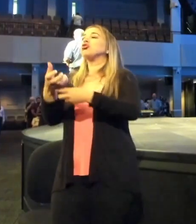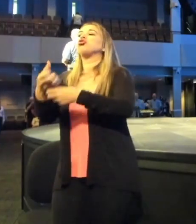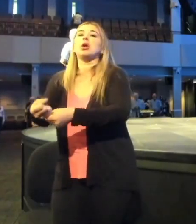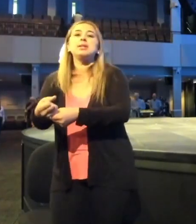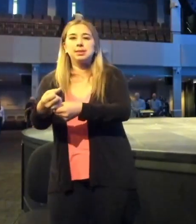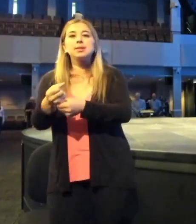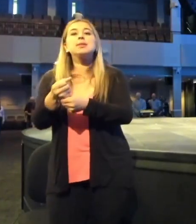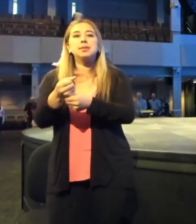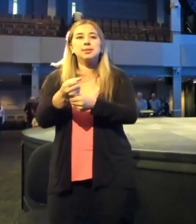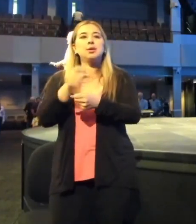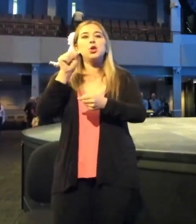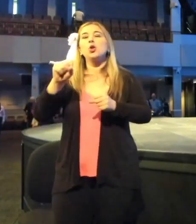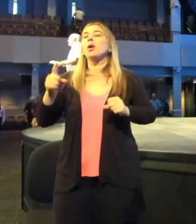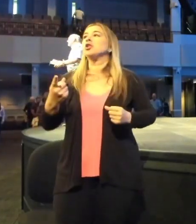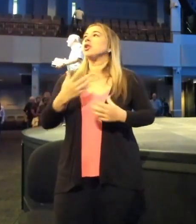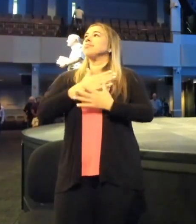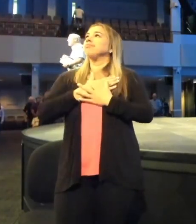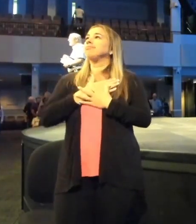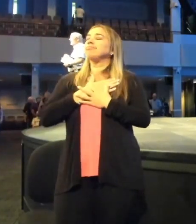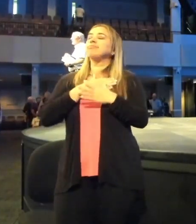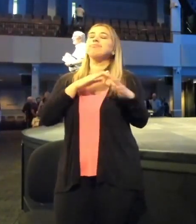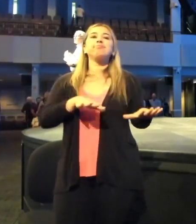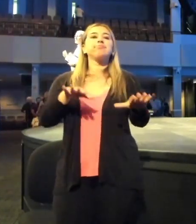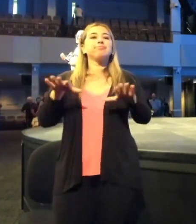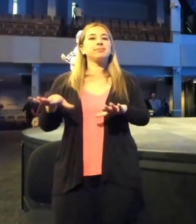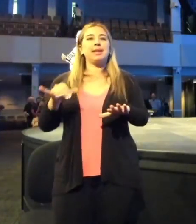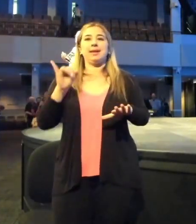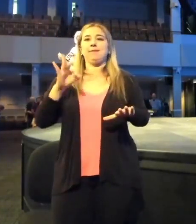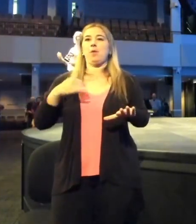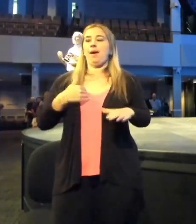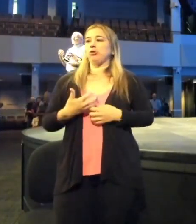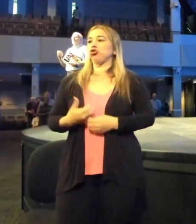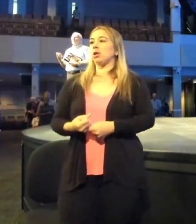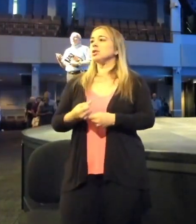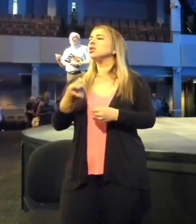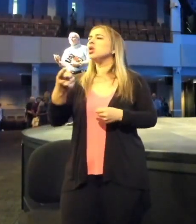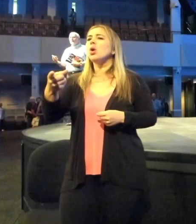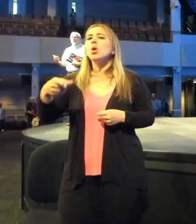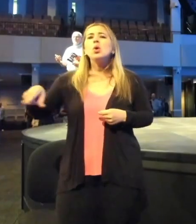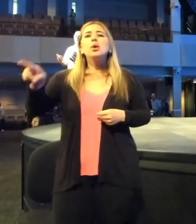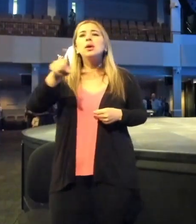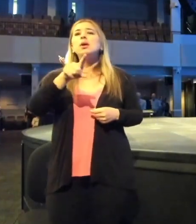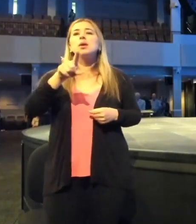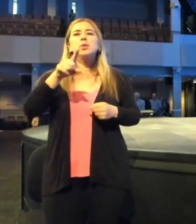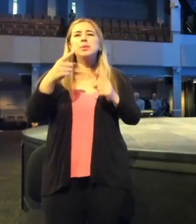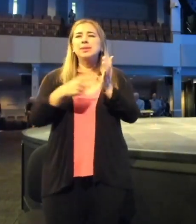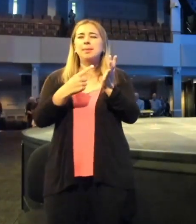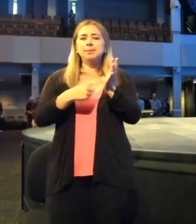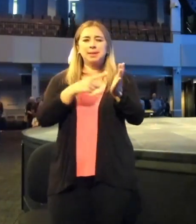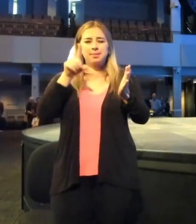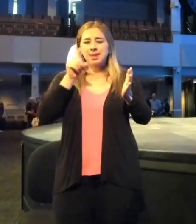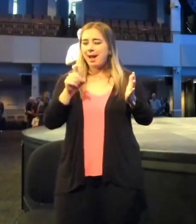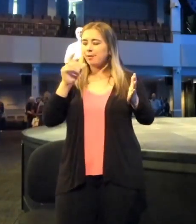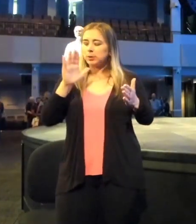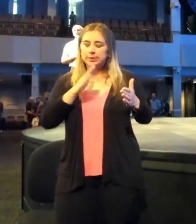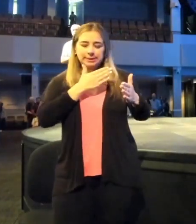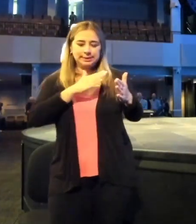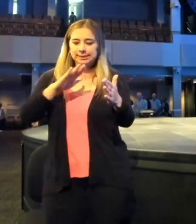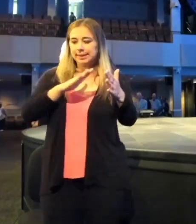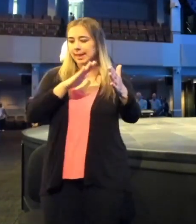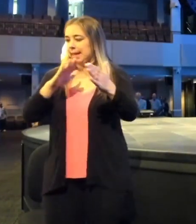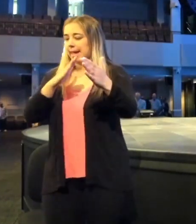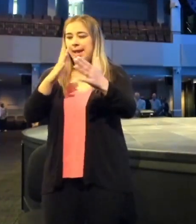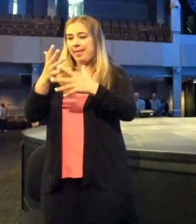the capacity just to rest and be at ease. And I want to tell you today, just as a reminder, sometimes we have to sing our way into a place of